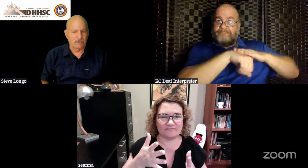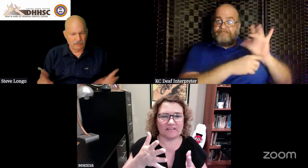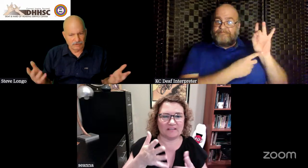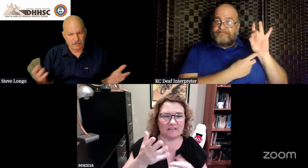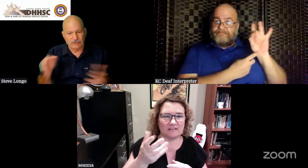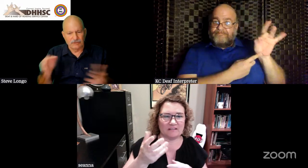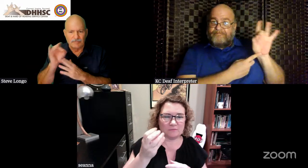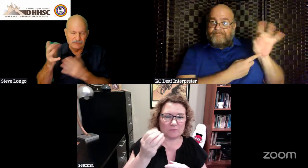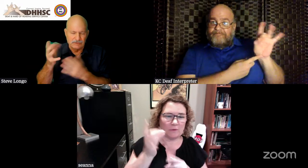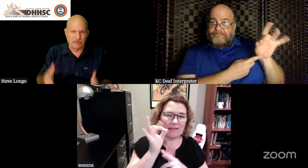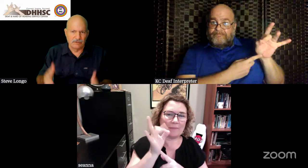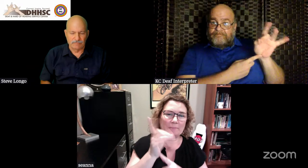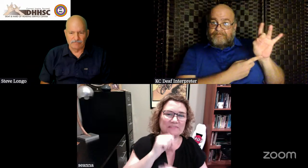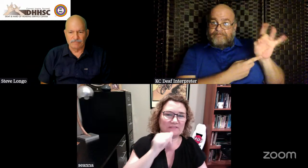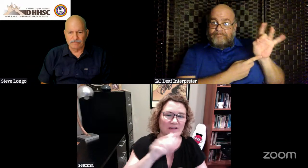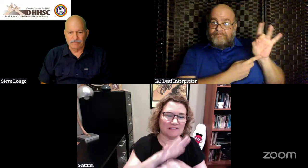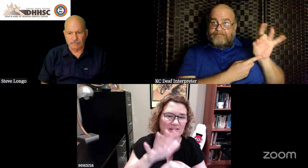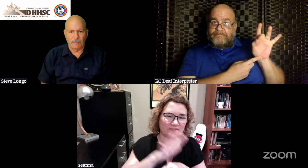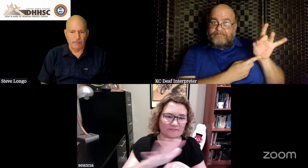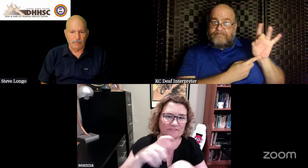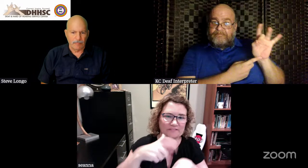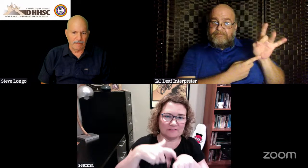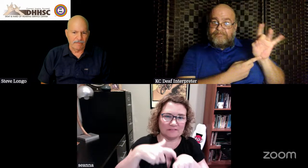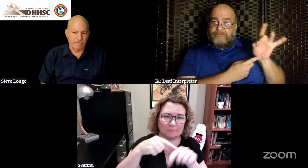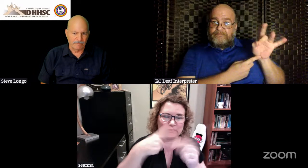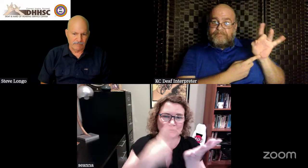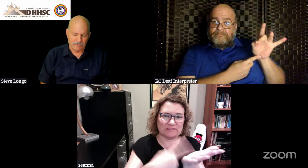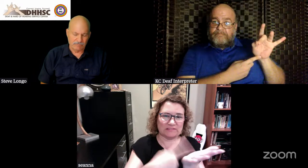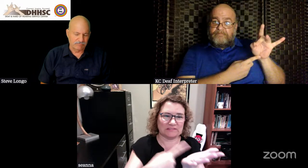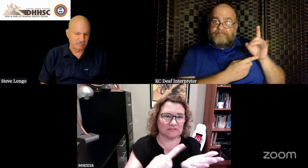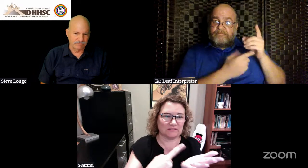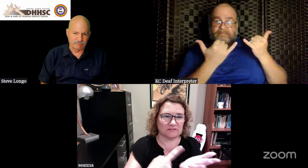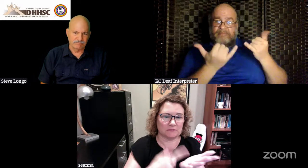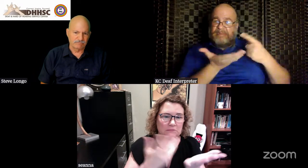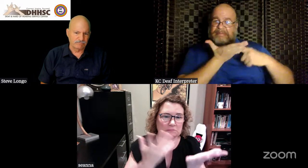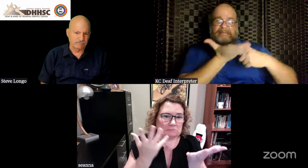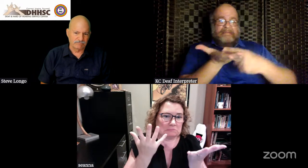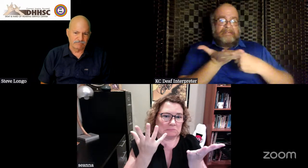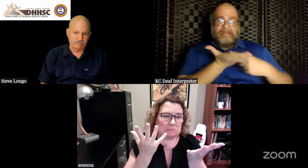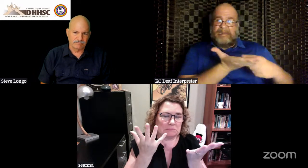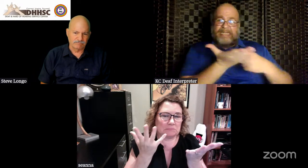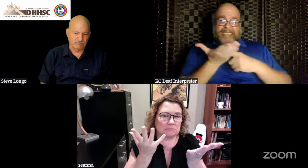Anna's saying we just received we have 8 minutes left for this meeting.